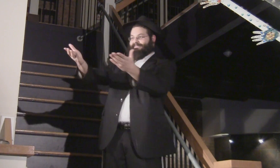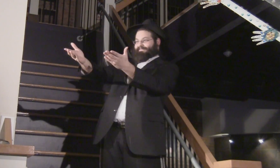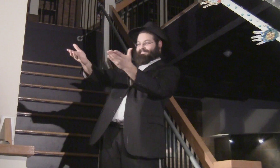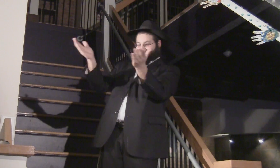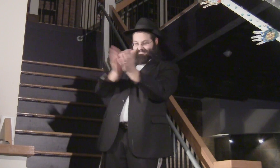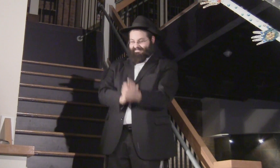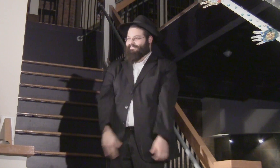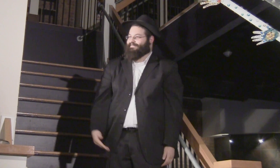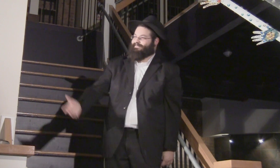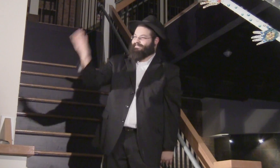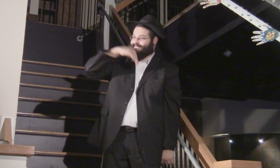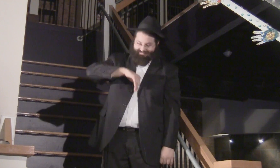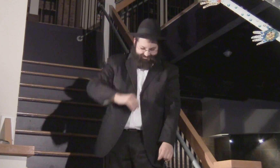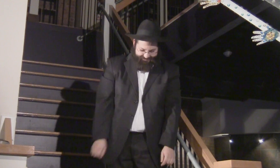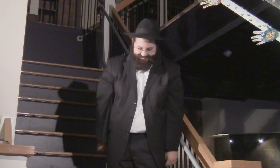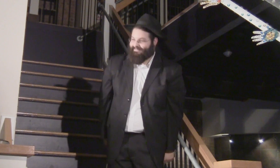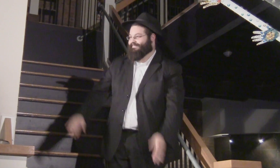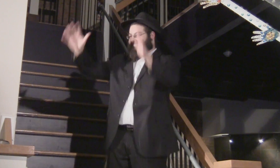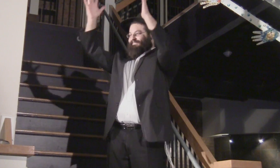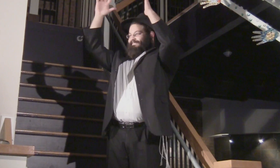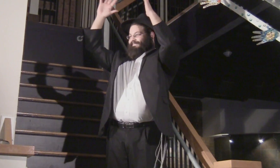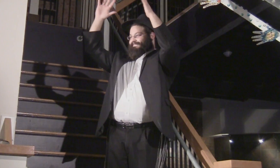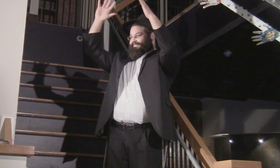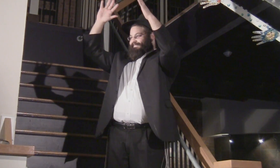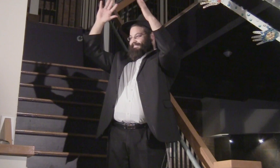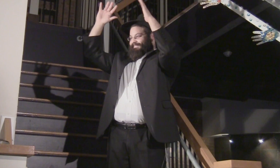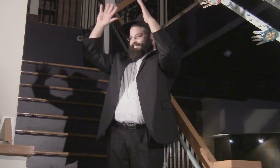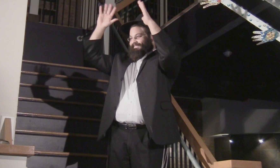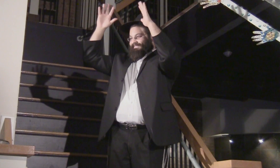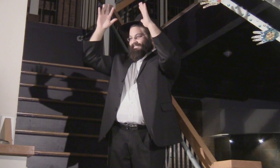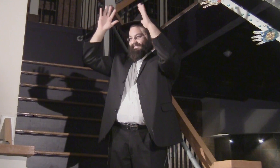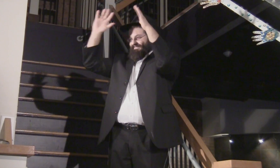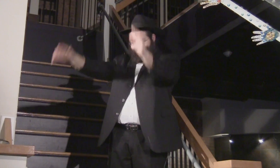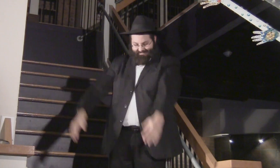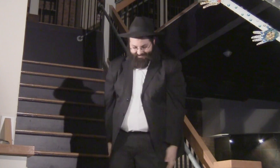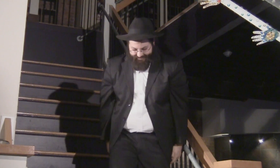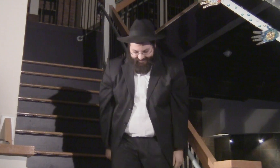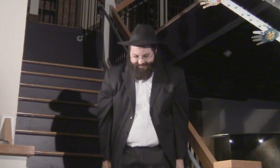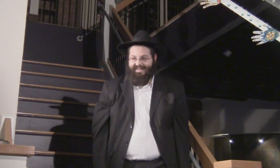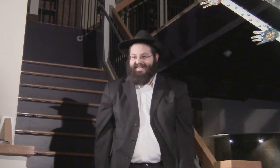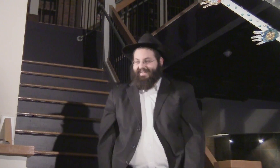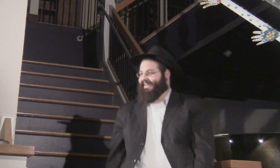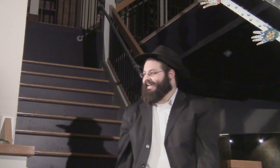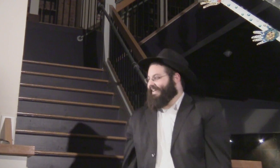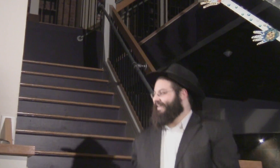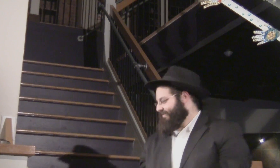Diana? All right. Come on up. Woo, yay!